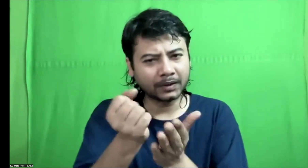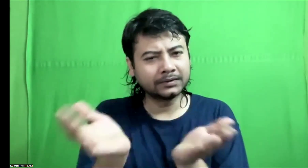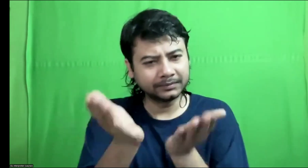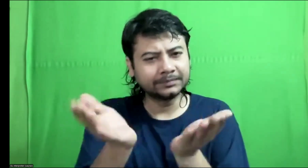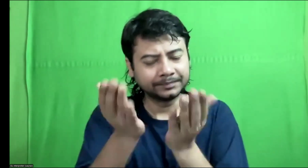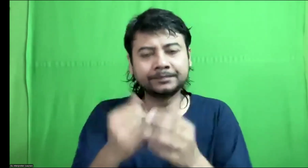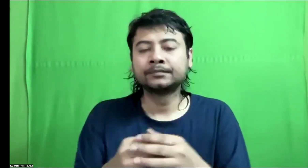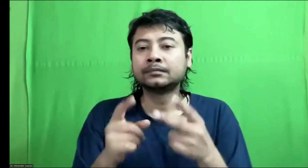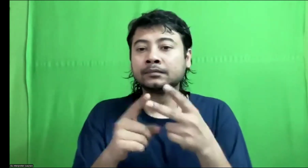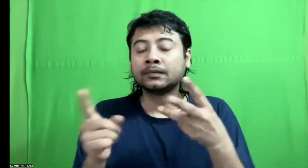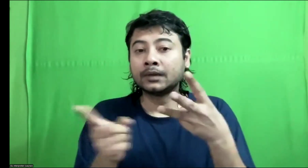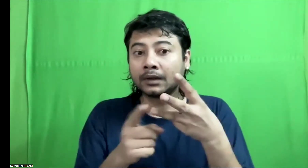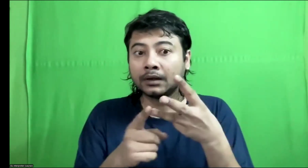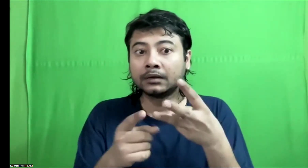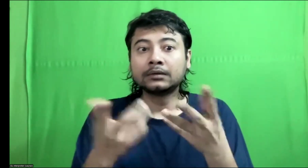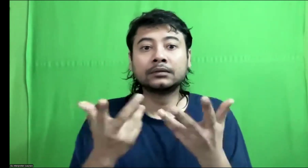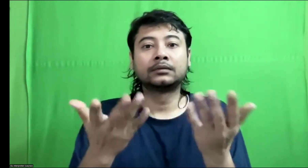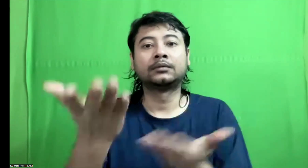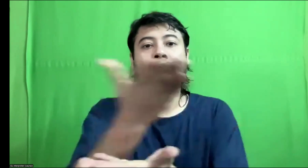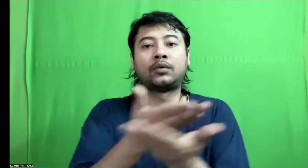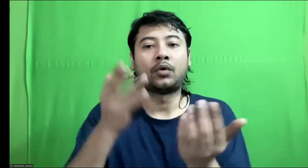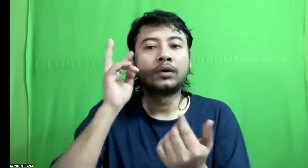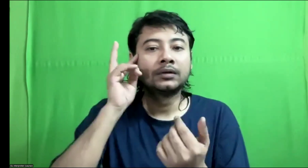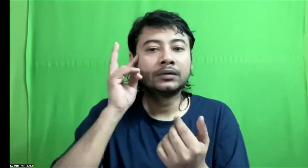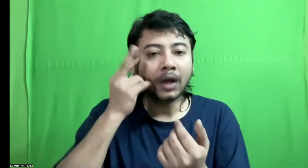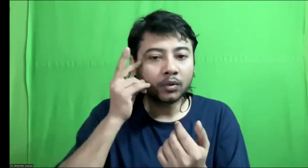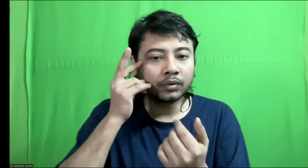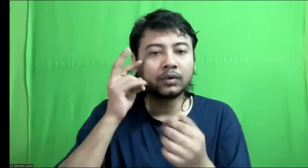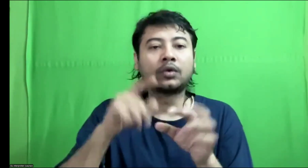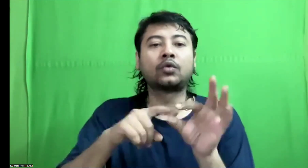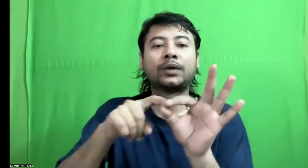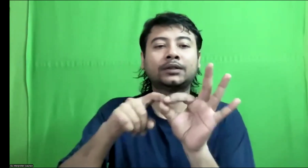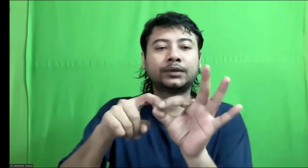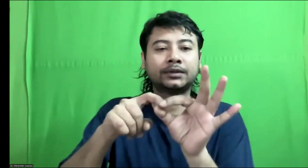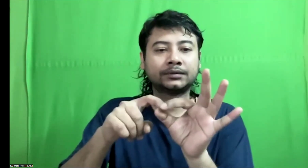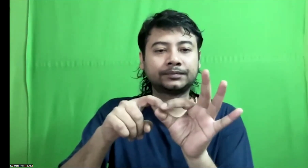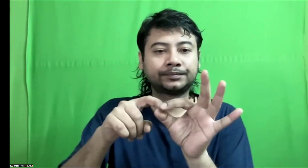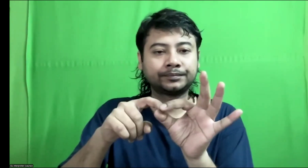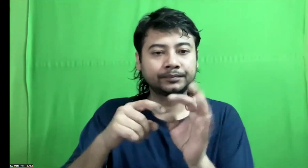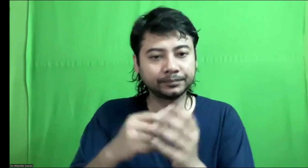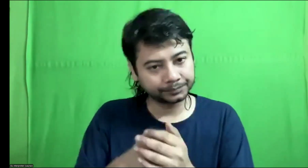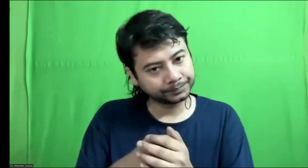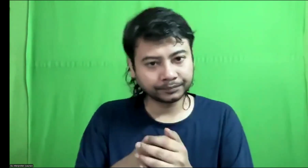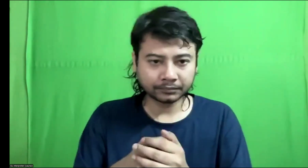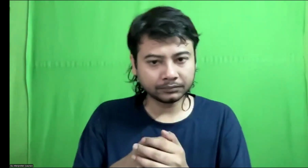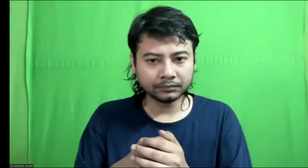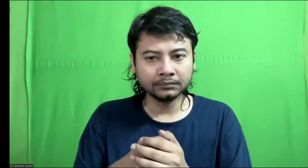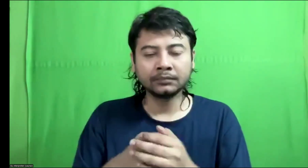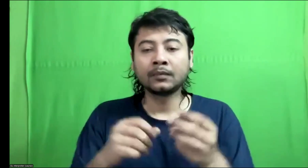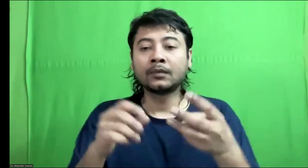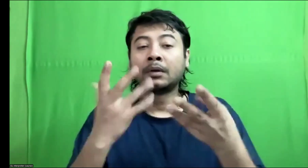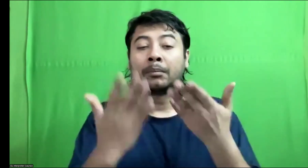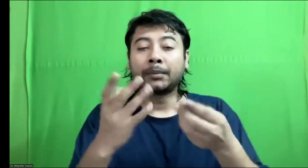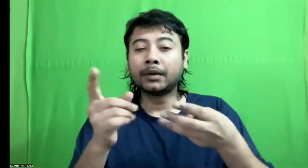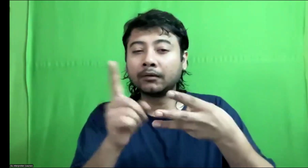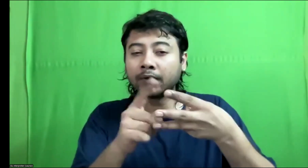question-answer session today. So questions will be very limited and short. So I don't know how much time we'll have for questions.